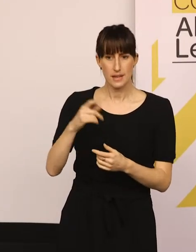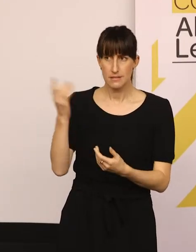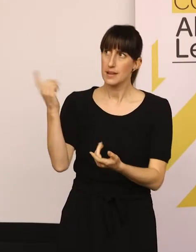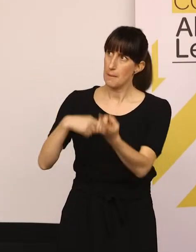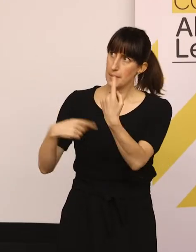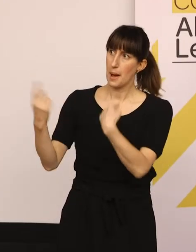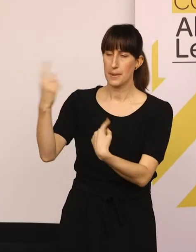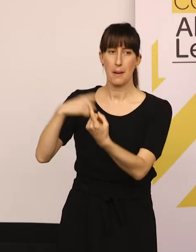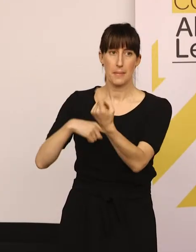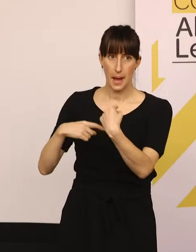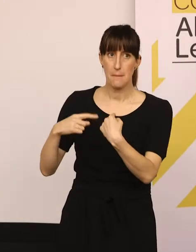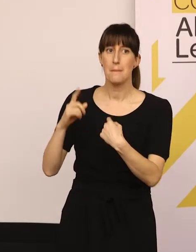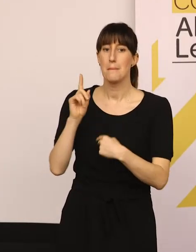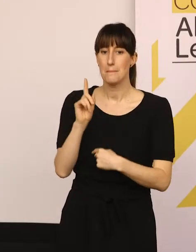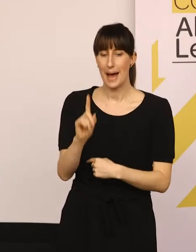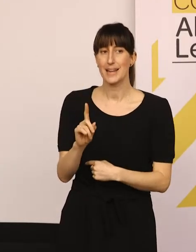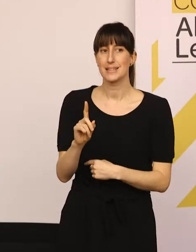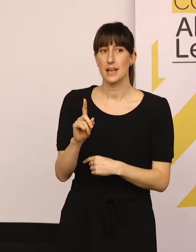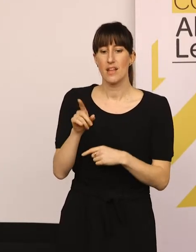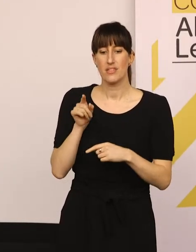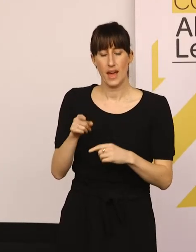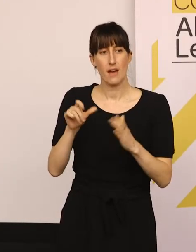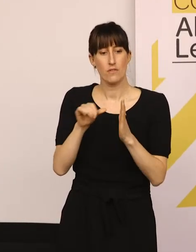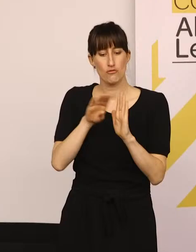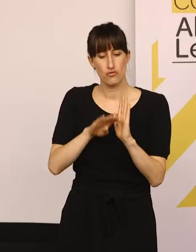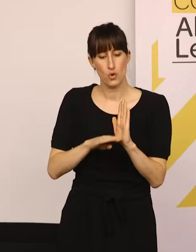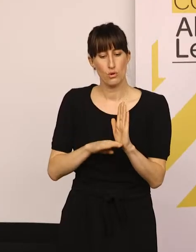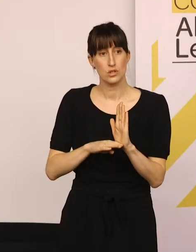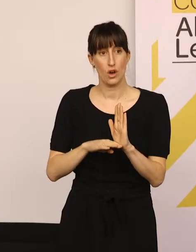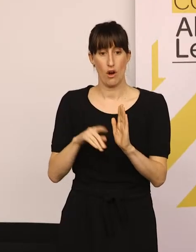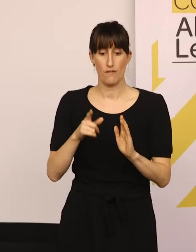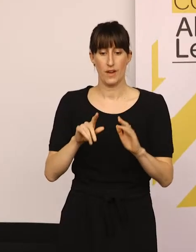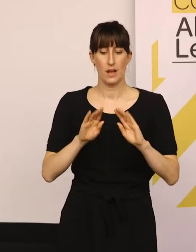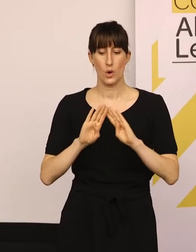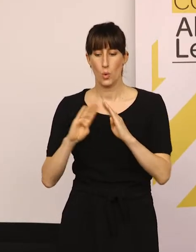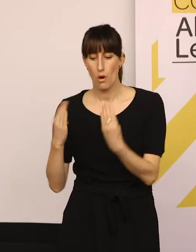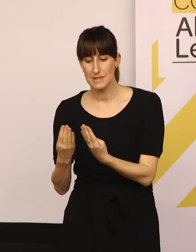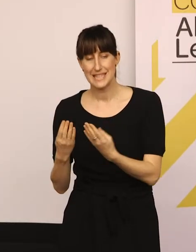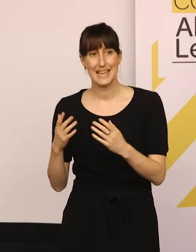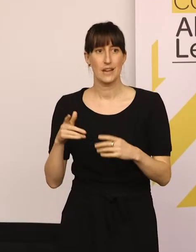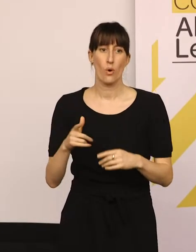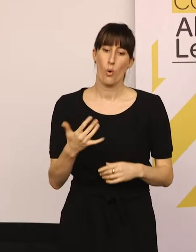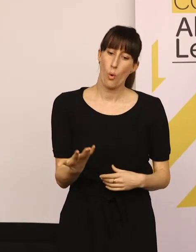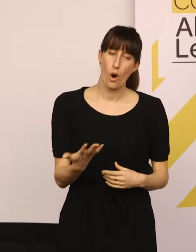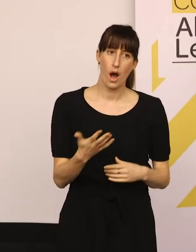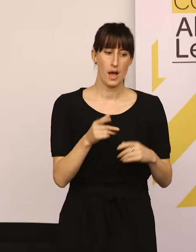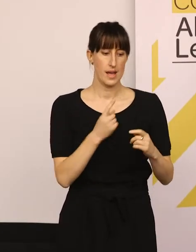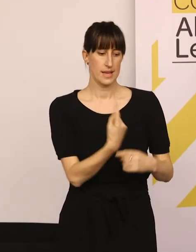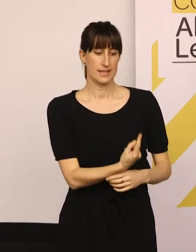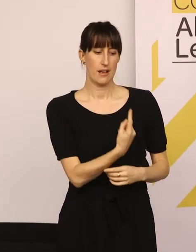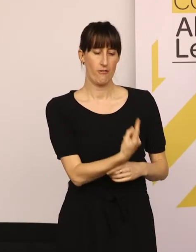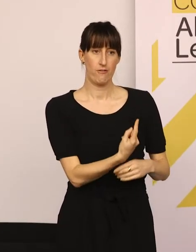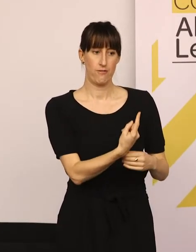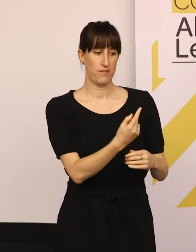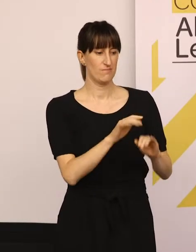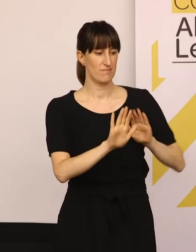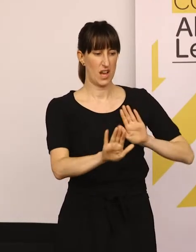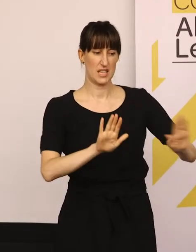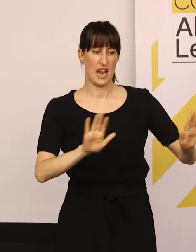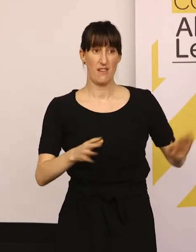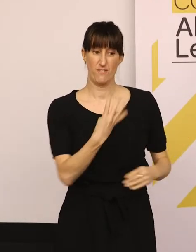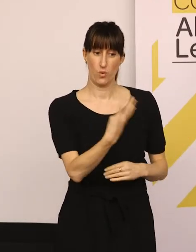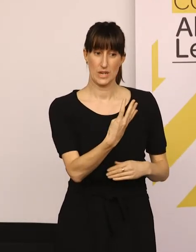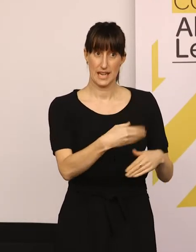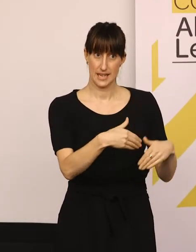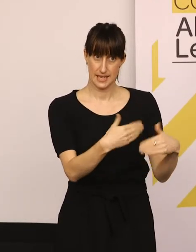need to stay in either quarantine or managed isolation for a 14-day period when they enter the country. There are, of course,